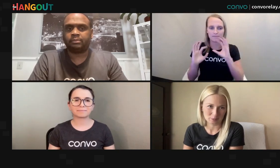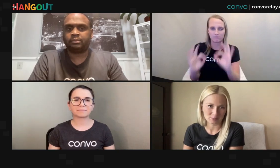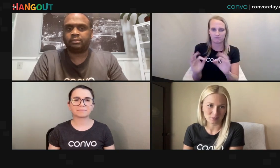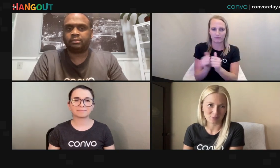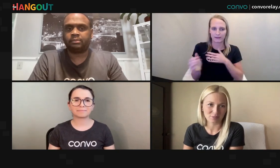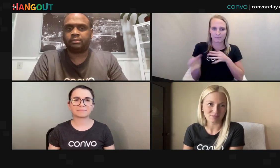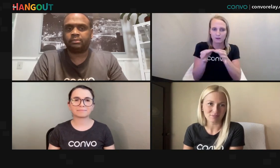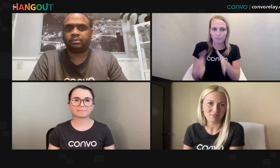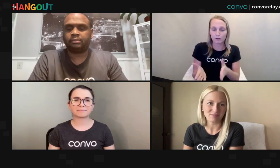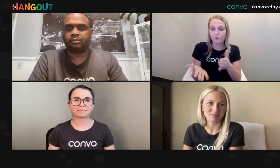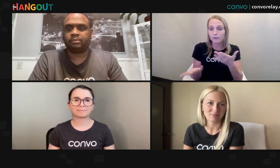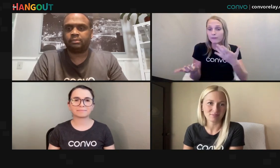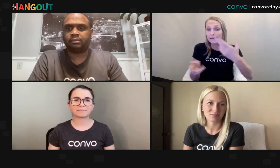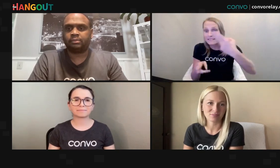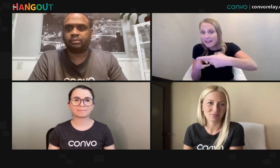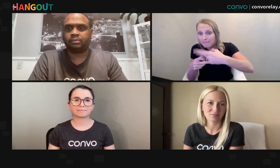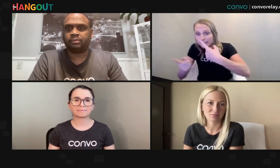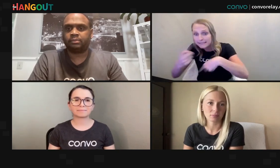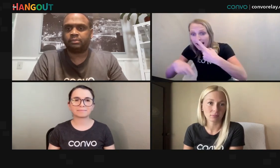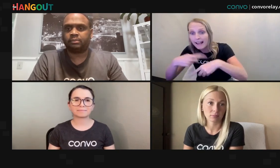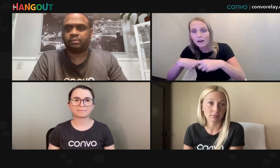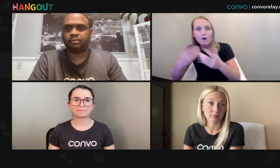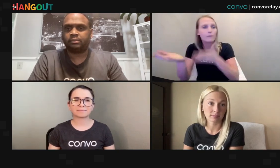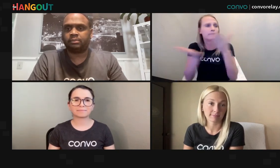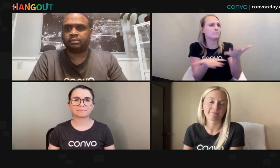remember to empower them that,